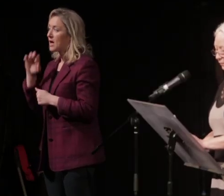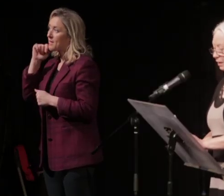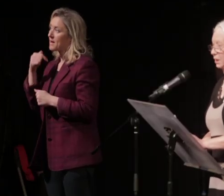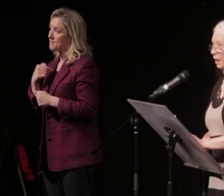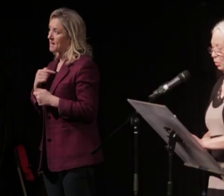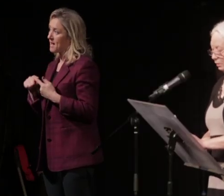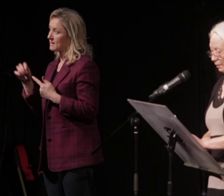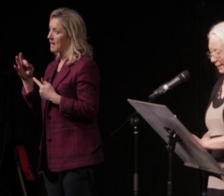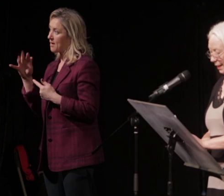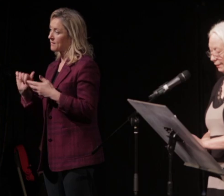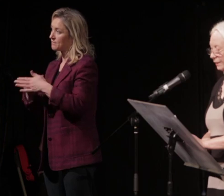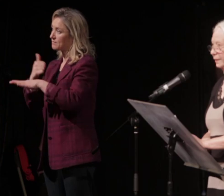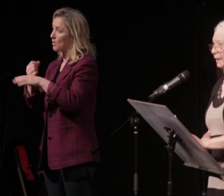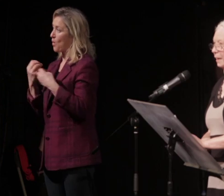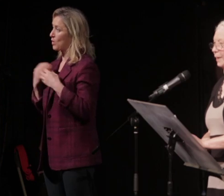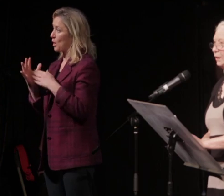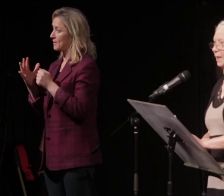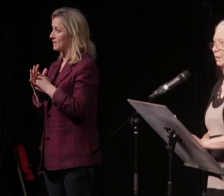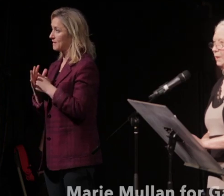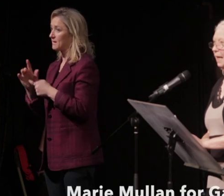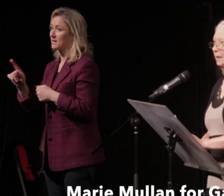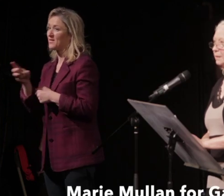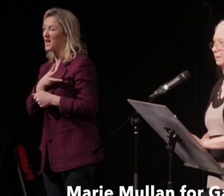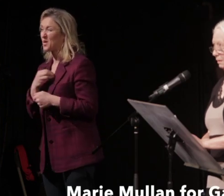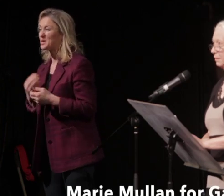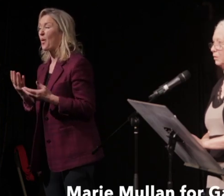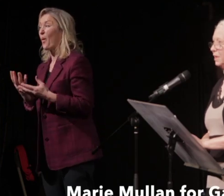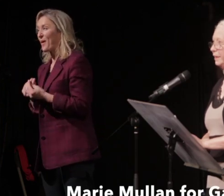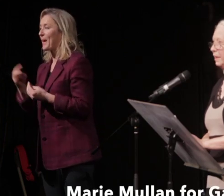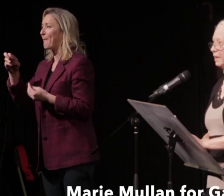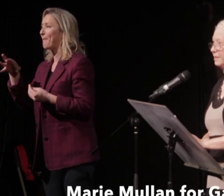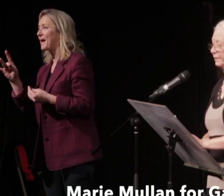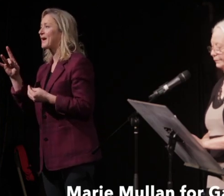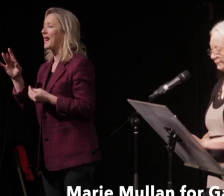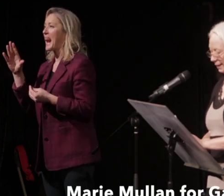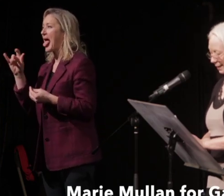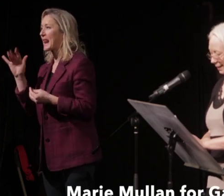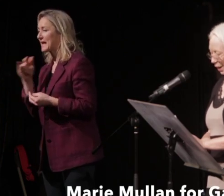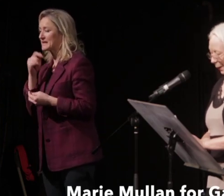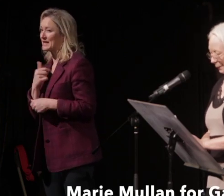and I founded our own company, and by the way, me Larry said, good Annie Gerlings.